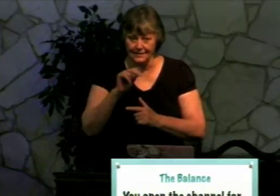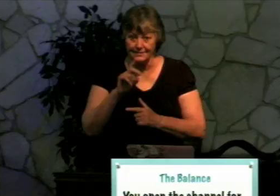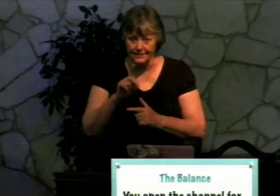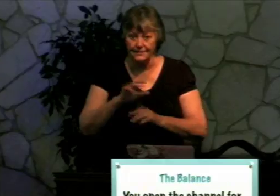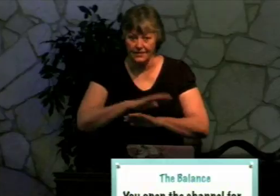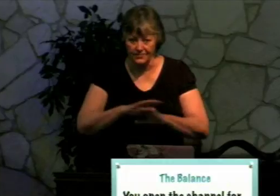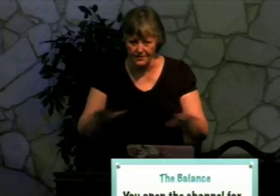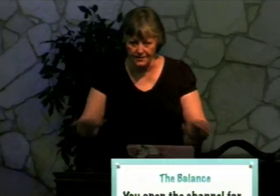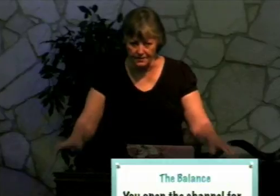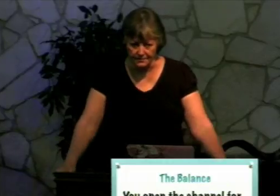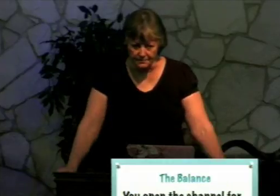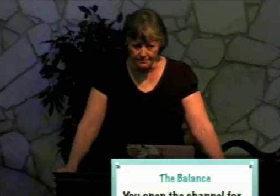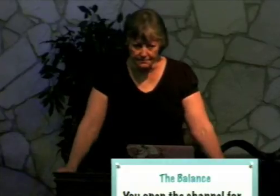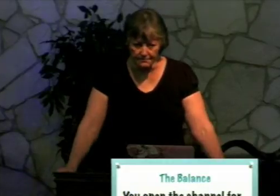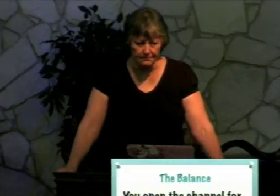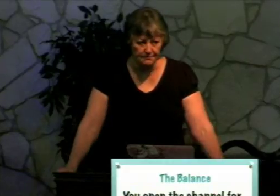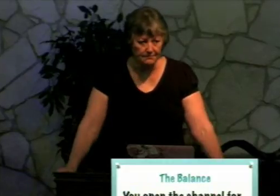T-H-E-E-N-D, the end.